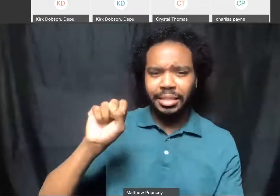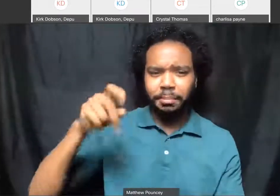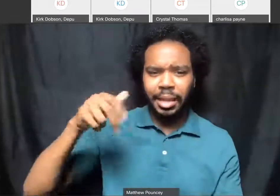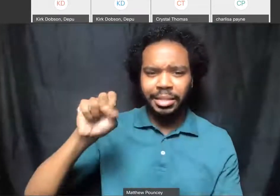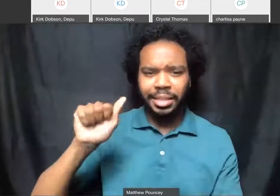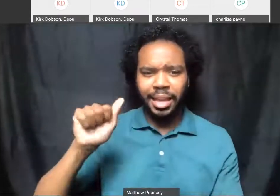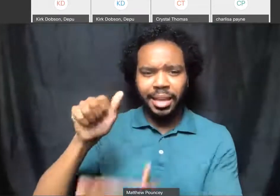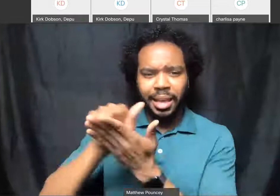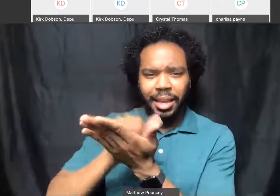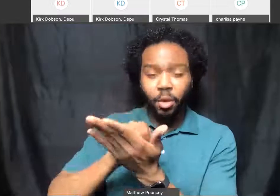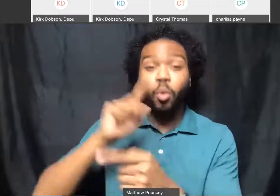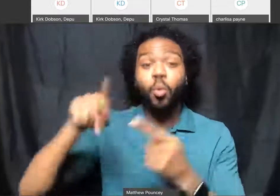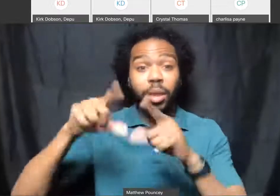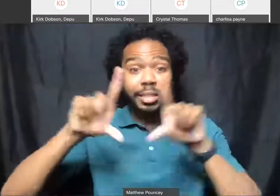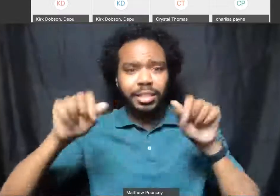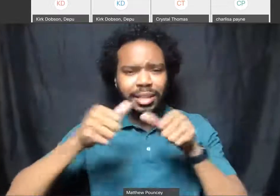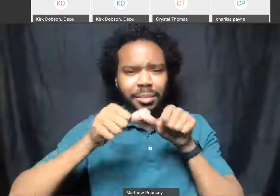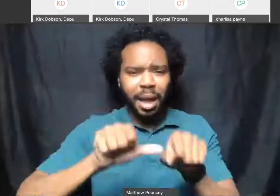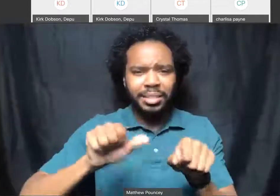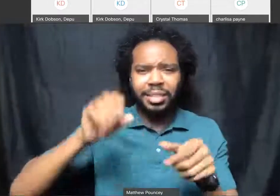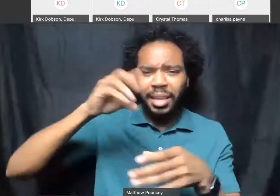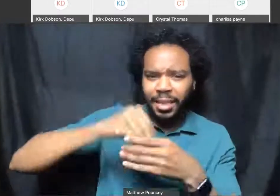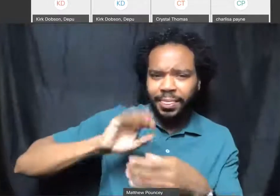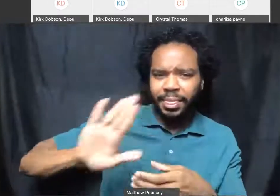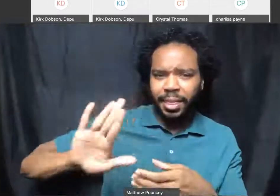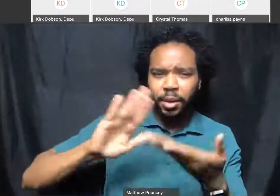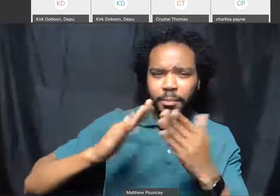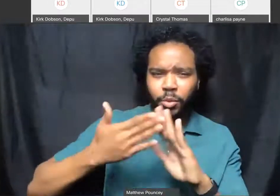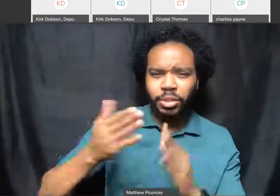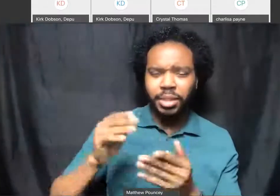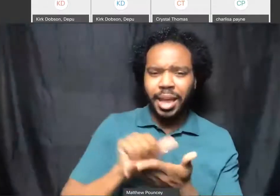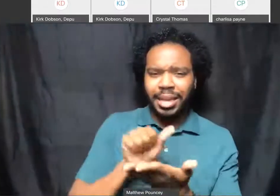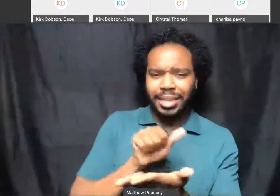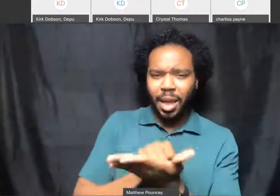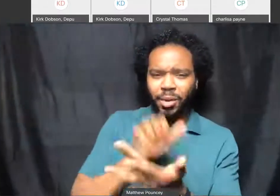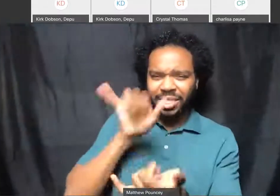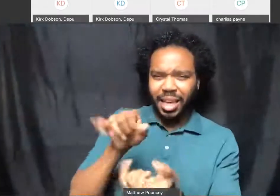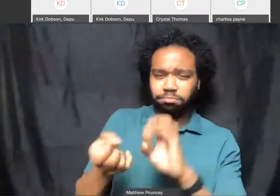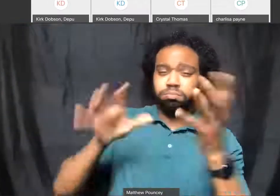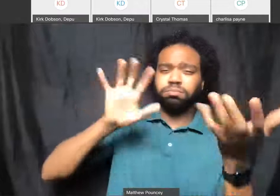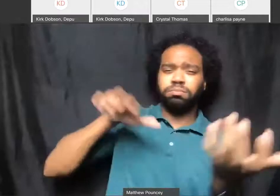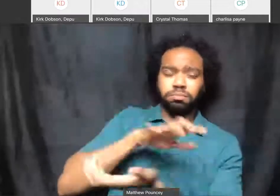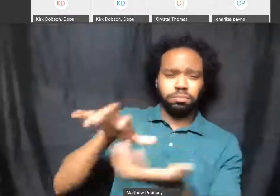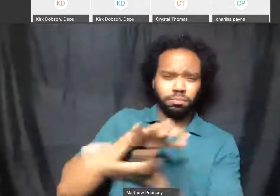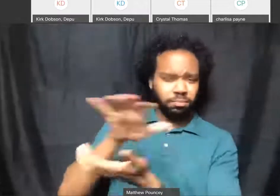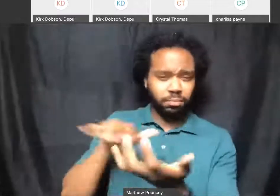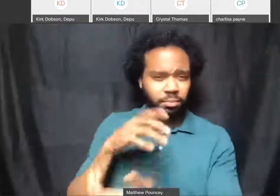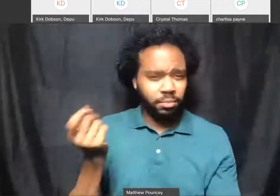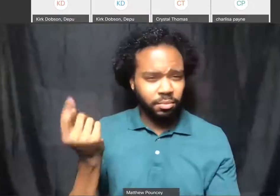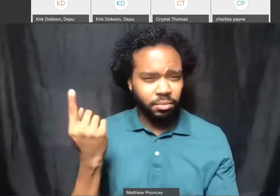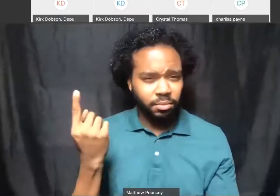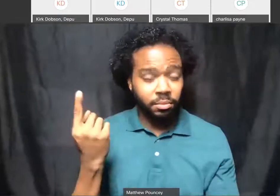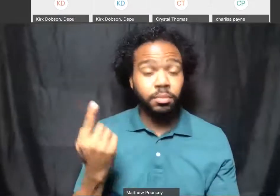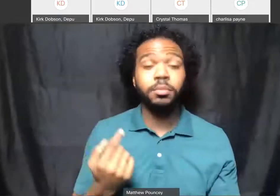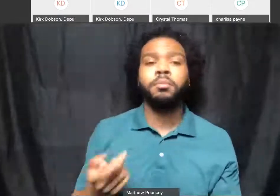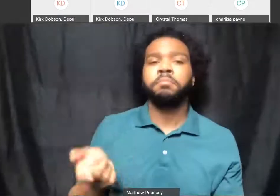check is deposited into their community account, which is creating a lot of confusion? Yeah, this is